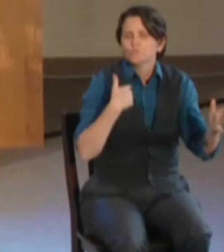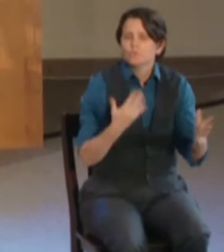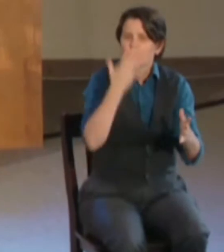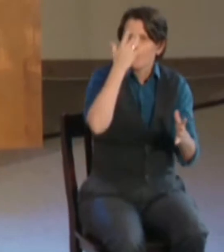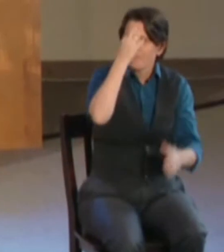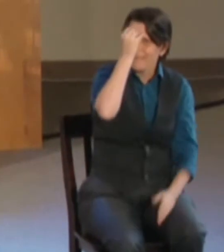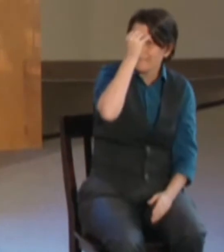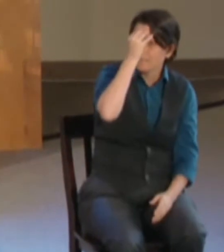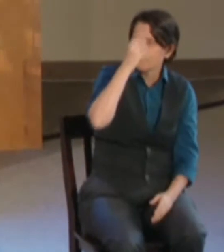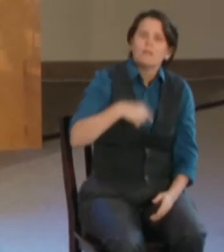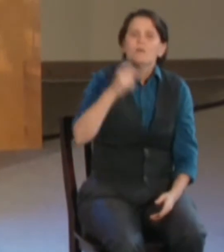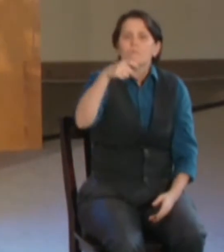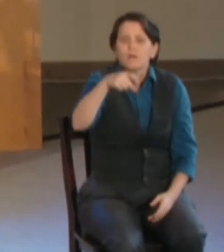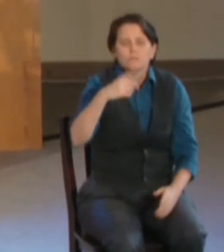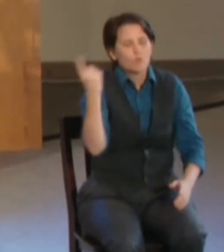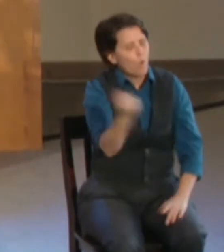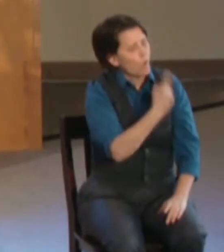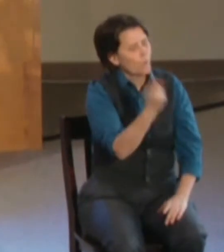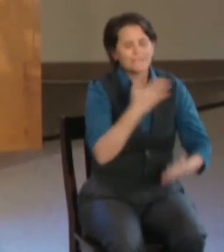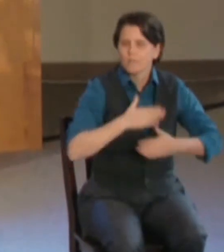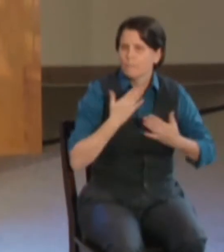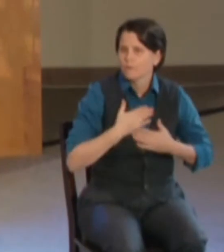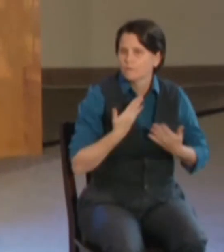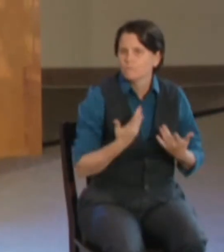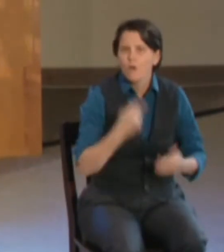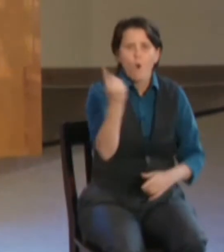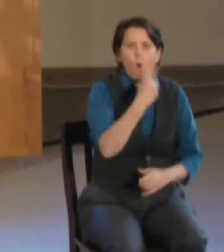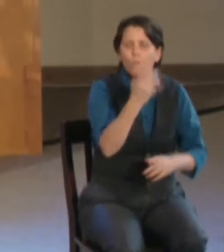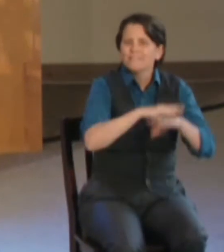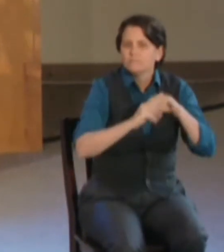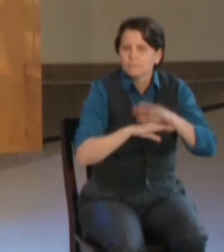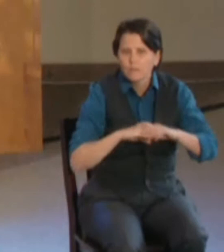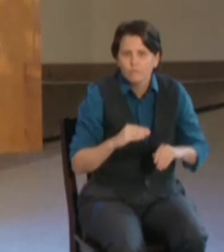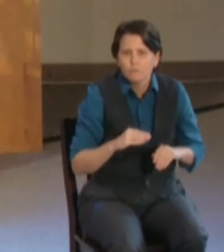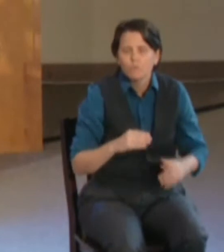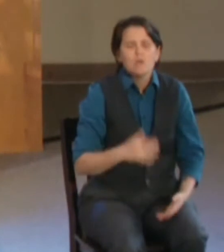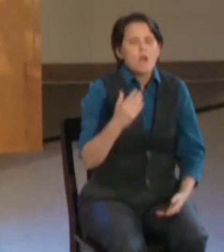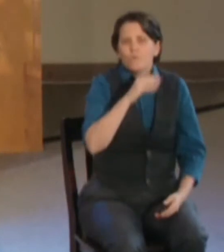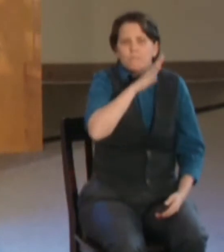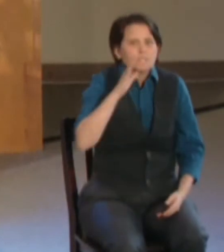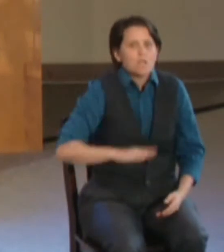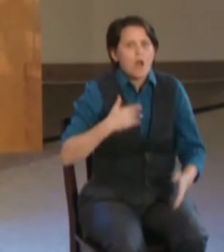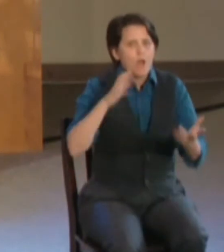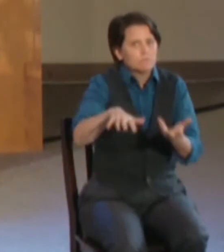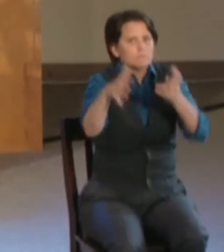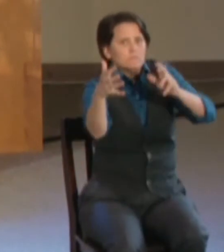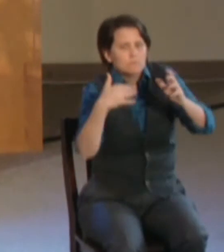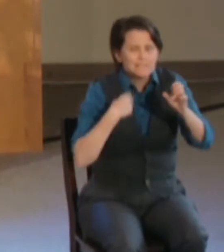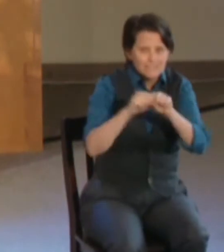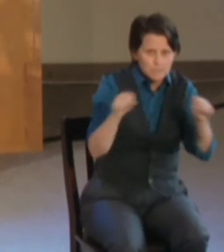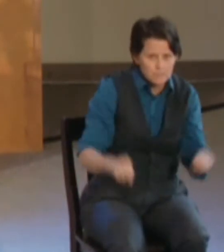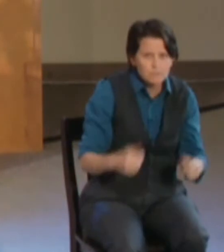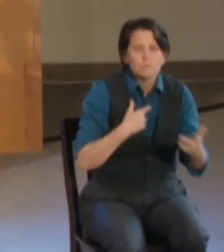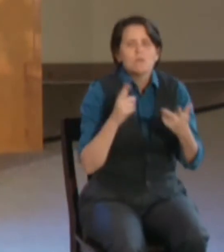means we must be happy at all times. We must be comfortable. We must not rock the boat. We must not say no. We must